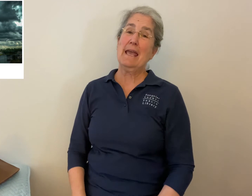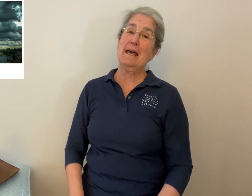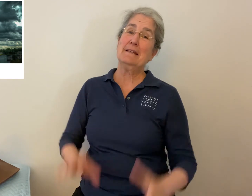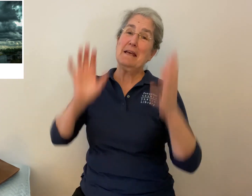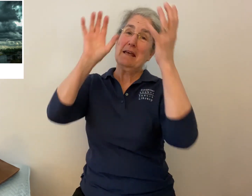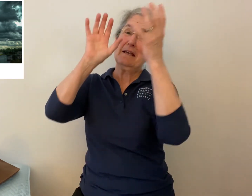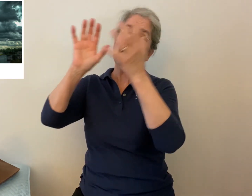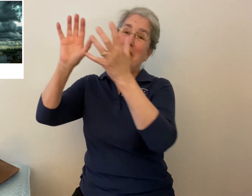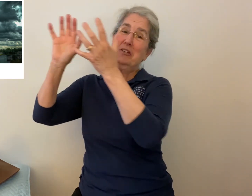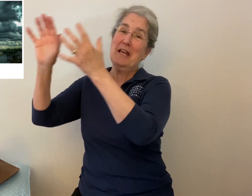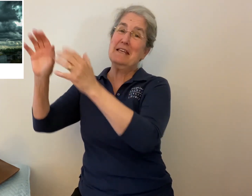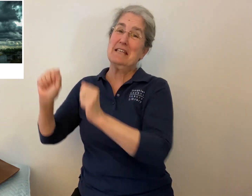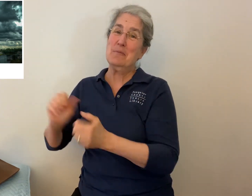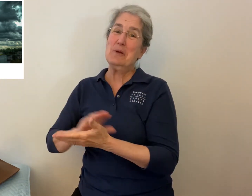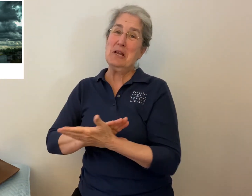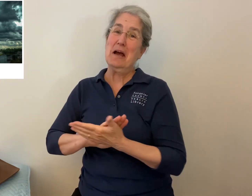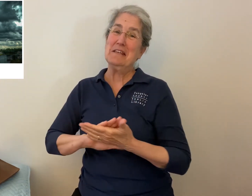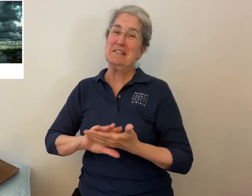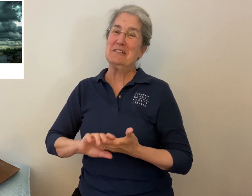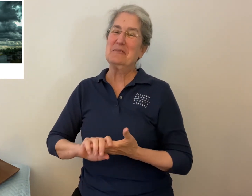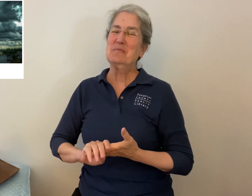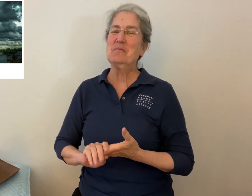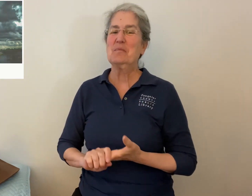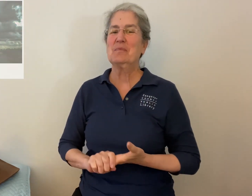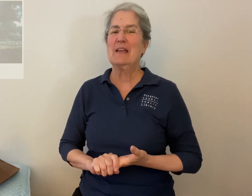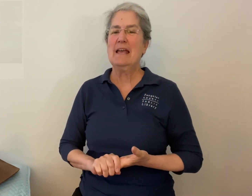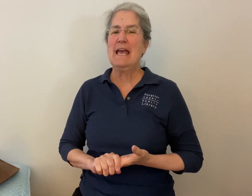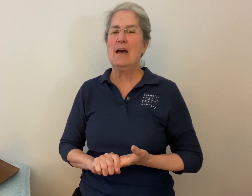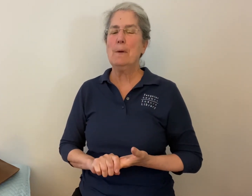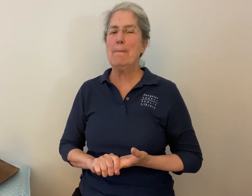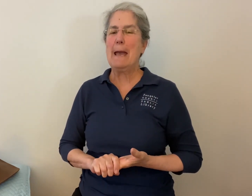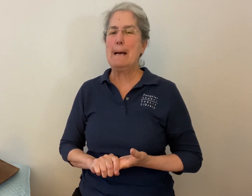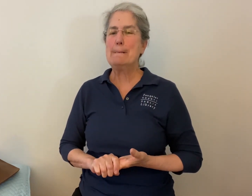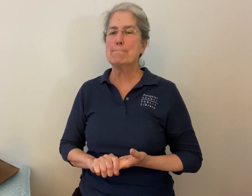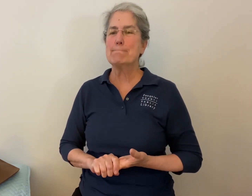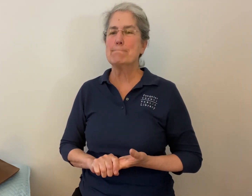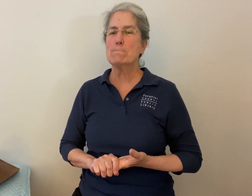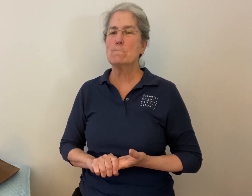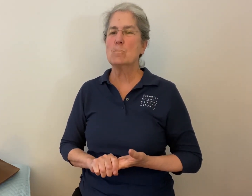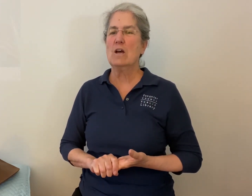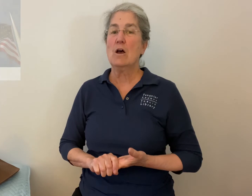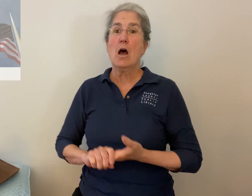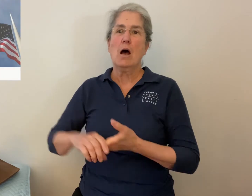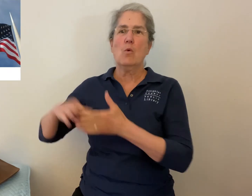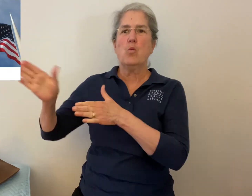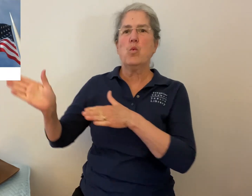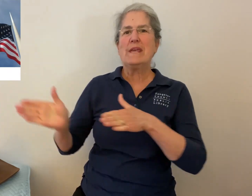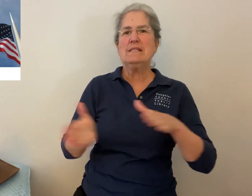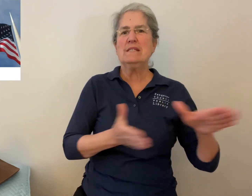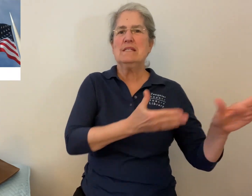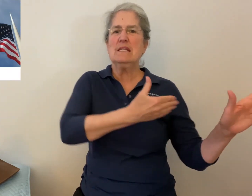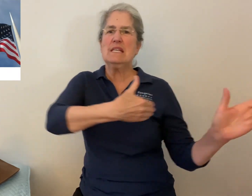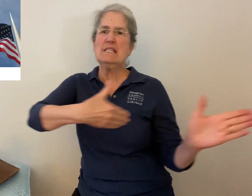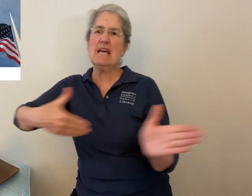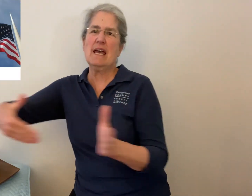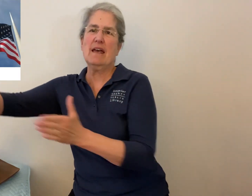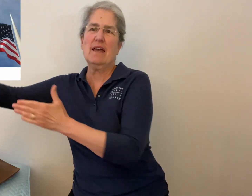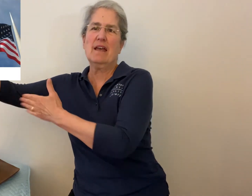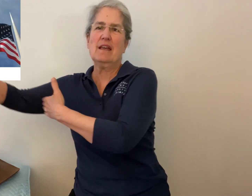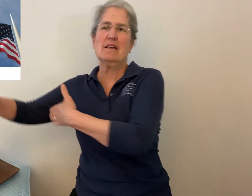And cloudy days can be nice. How about a windy day?